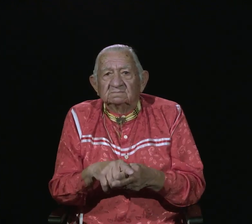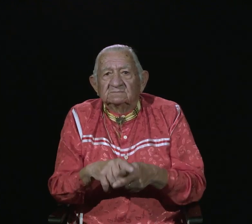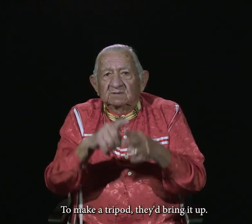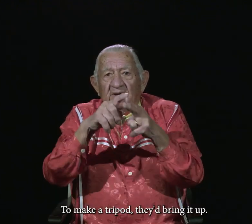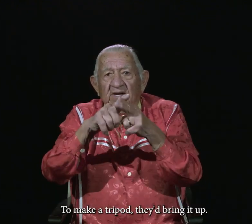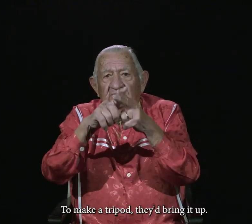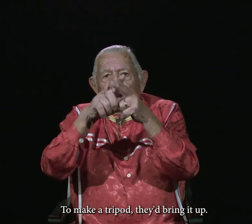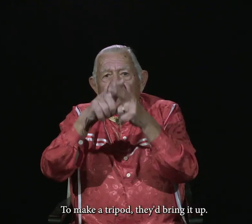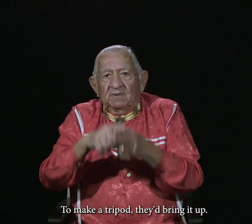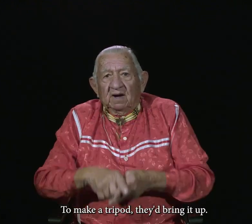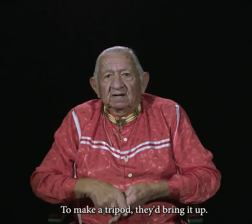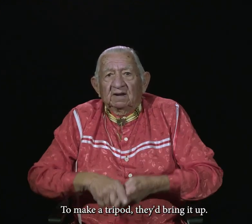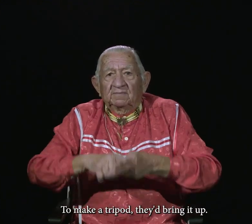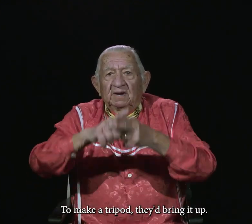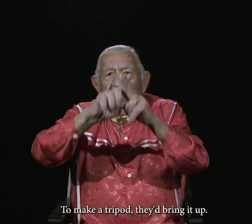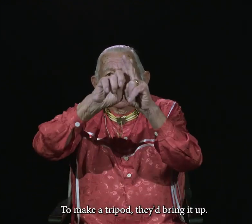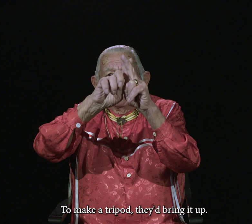To make a tripod, they'd bring it up,